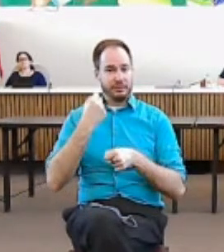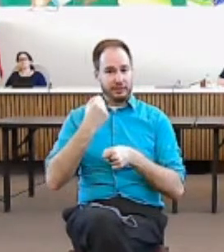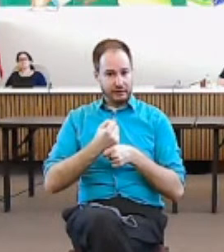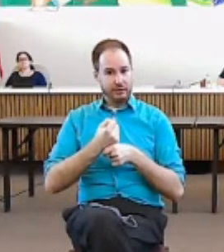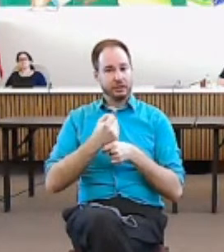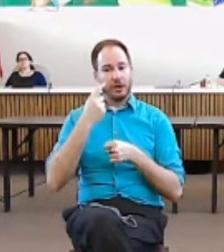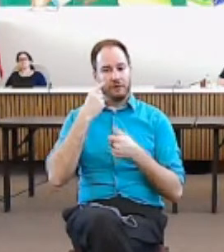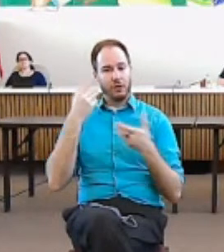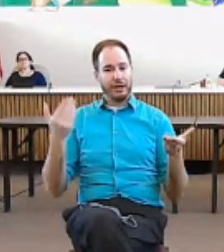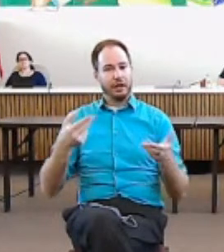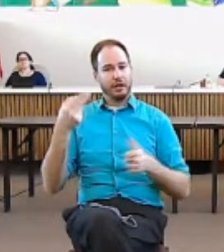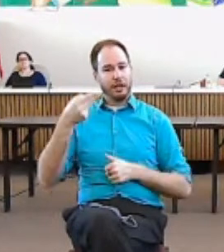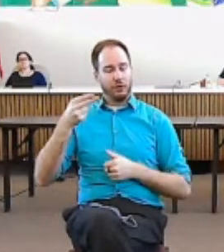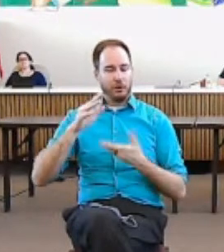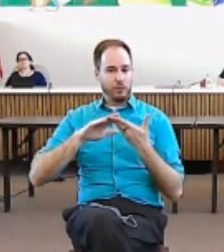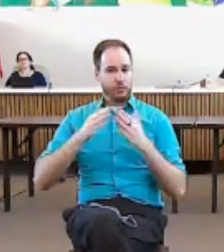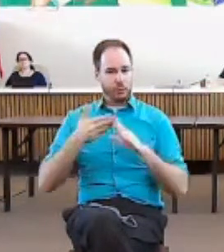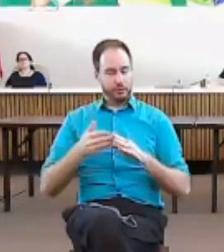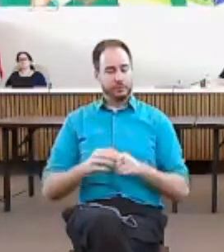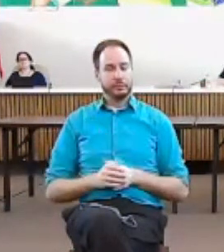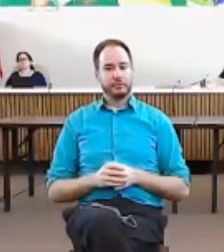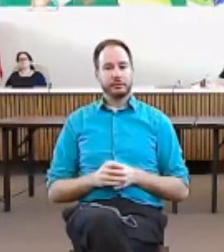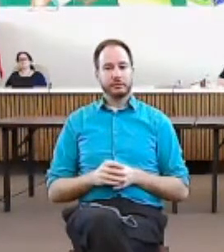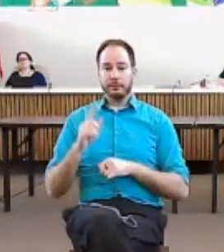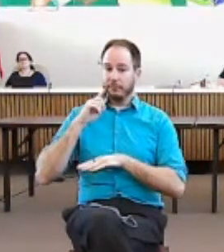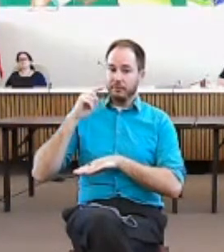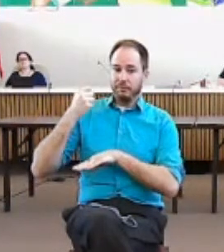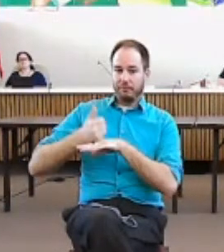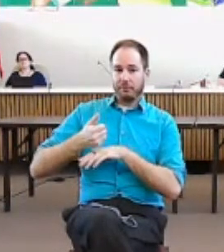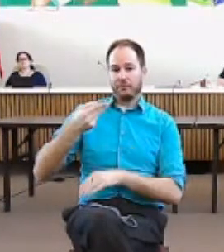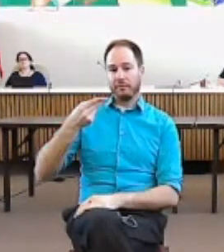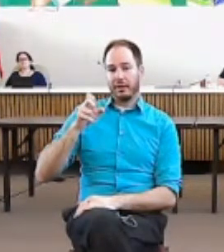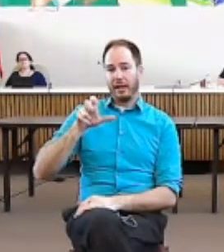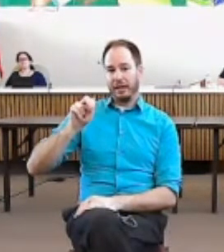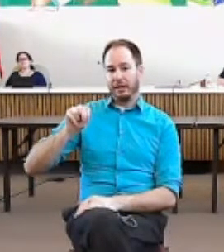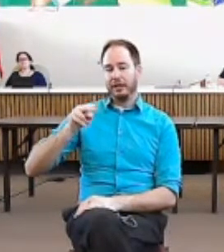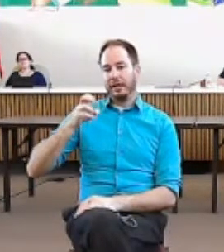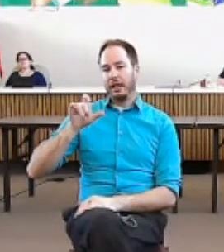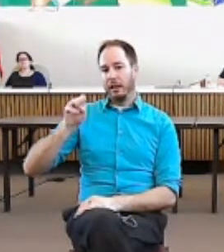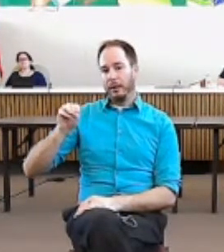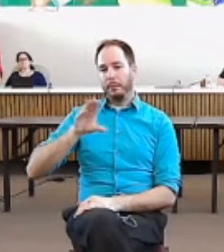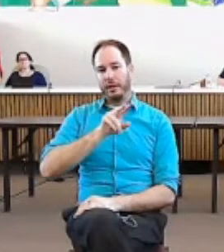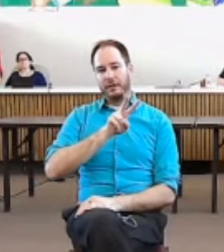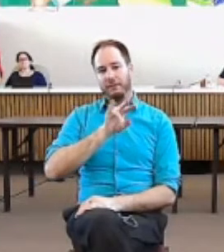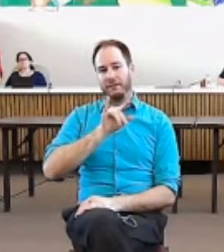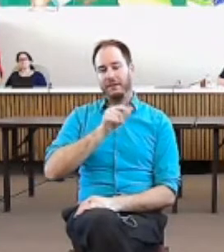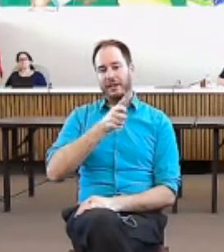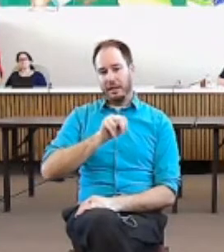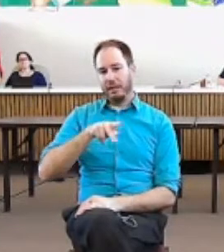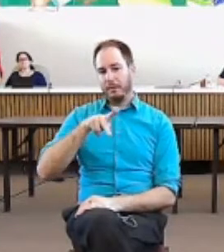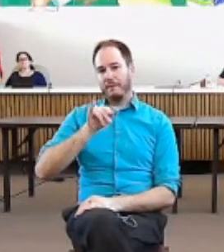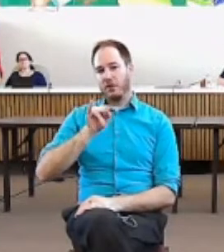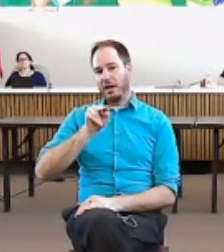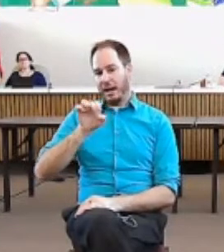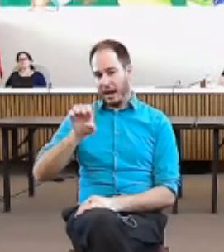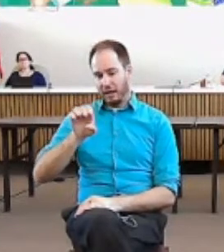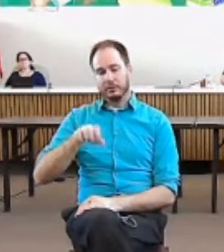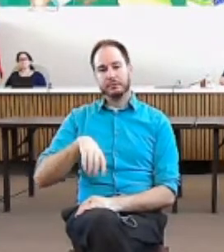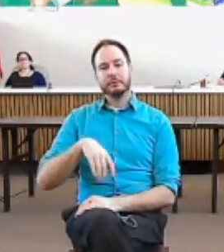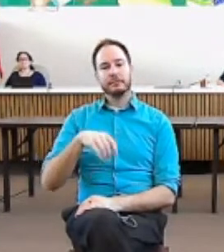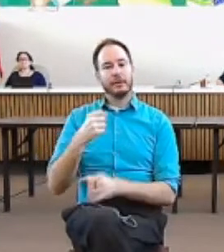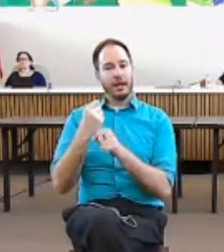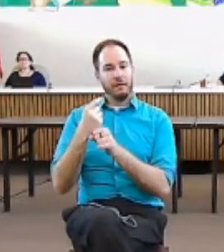serving the Henrietta community. Founded by Helen Elam and Vivian Heffernan. Each year